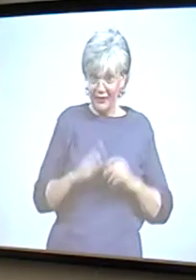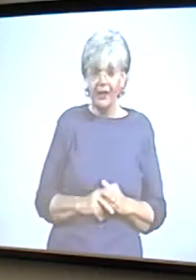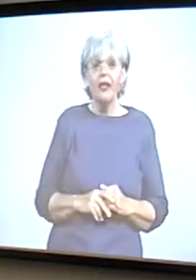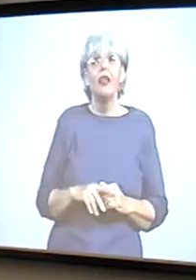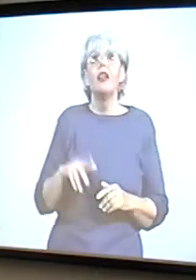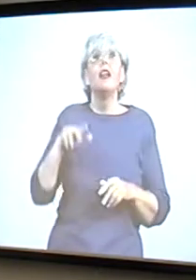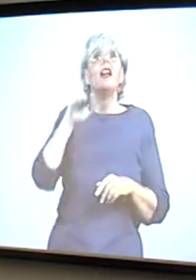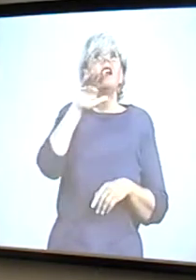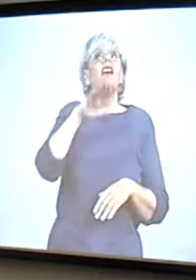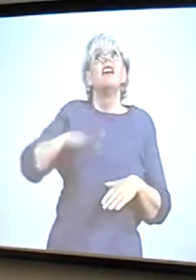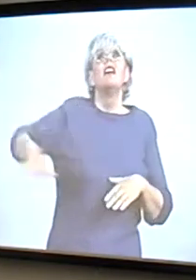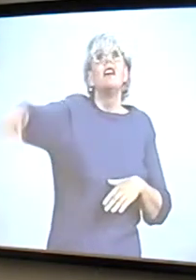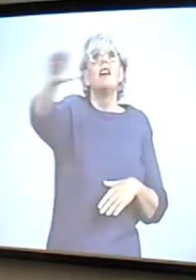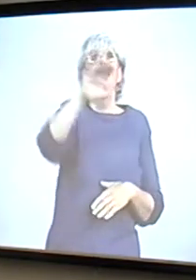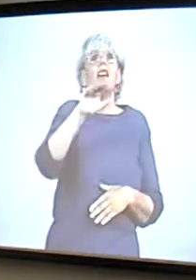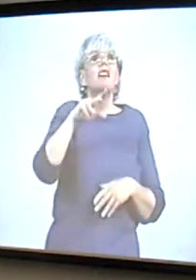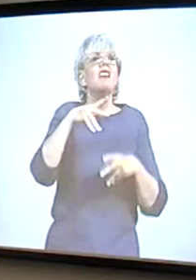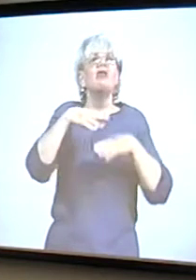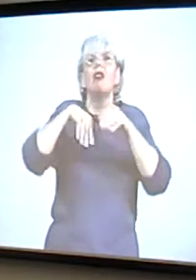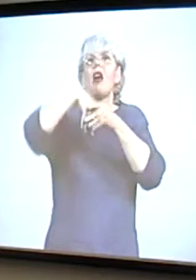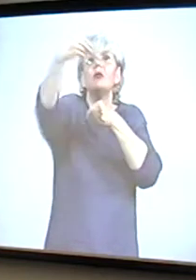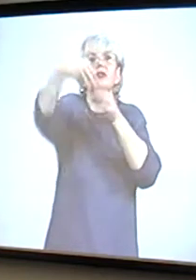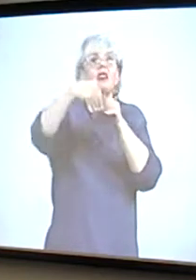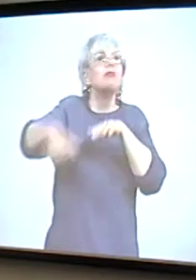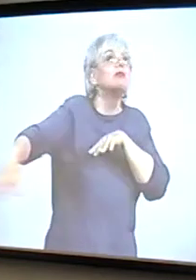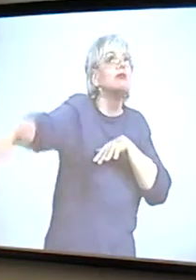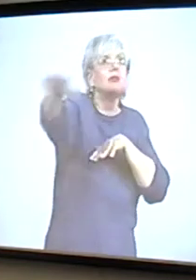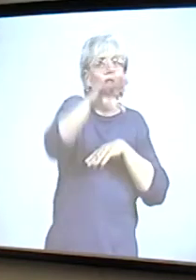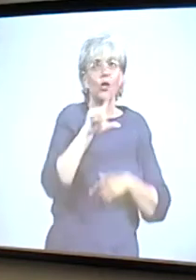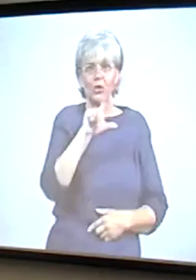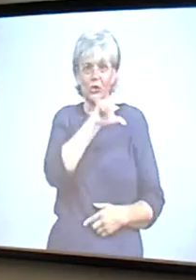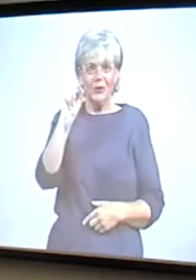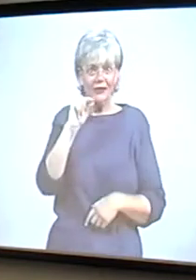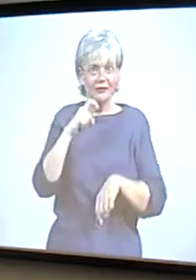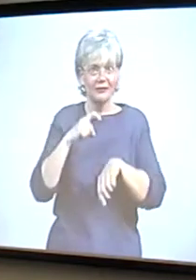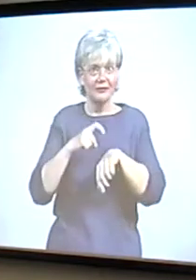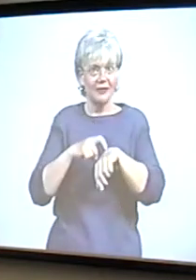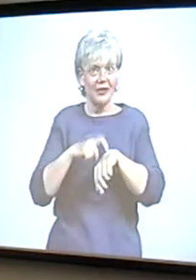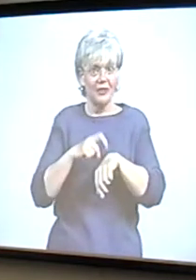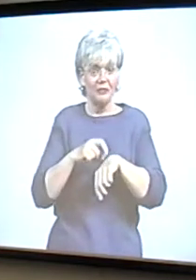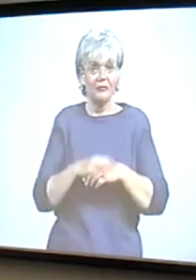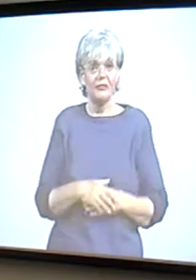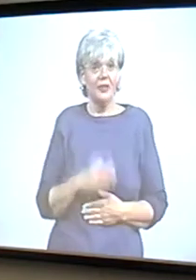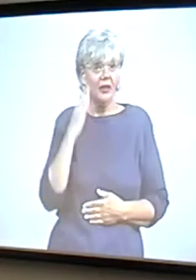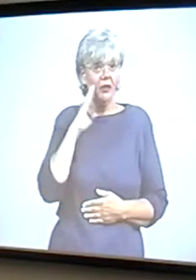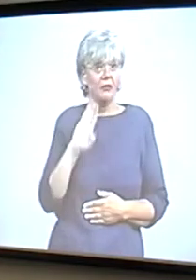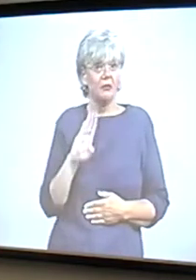dogs' smell is about 5 times stronger than humans. They can be outside and